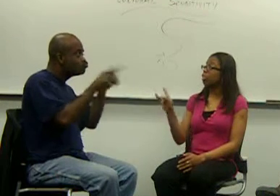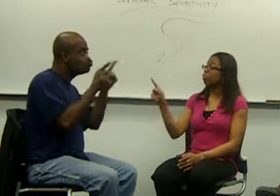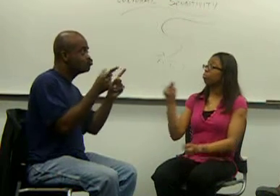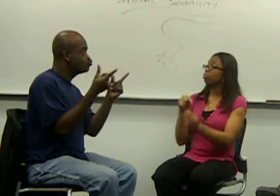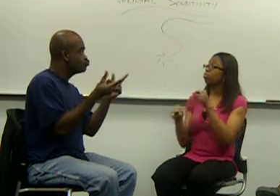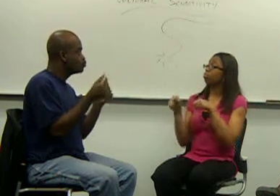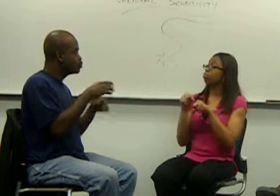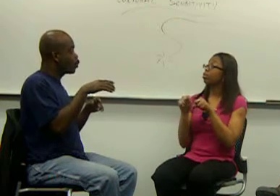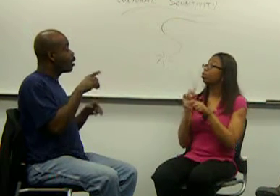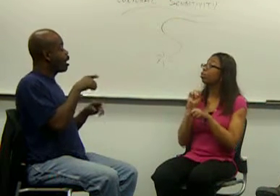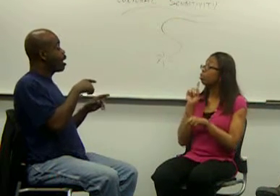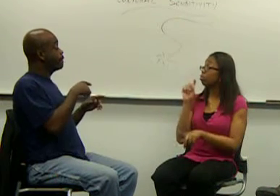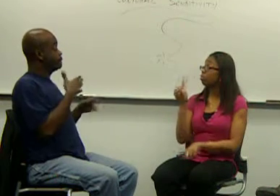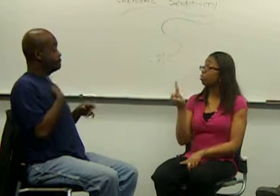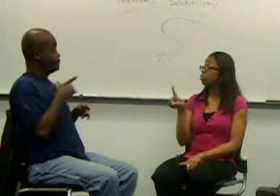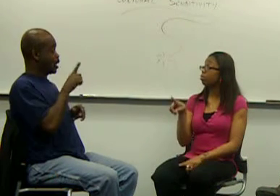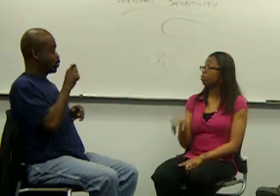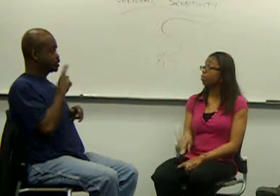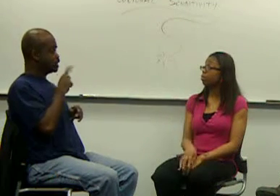the question